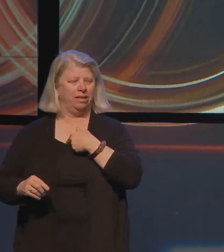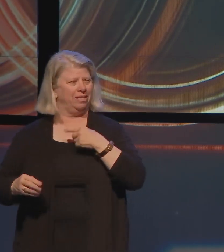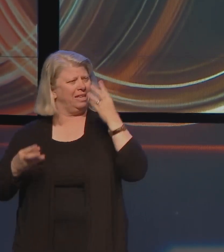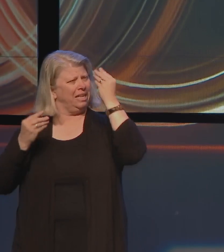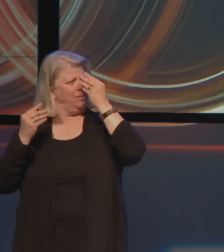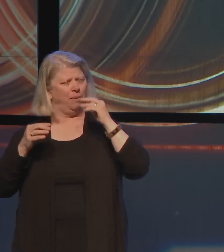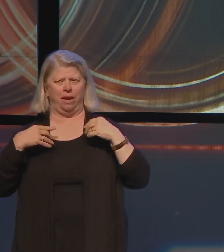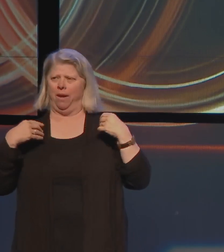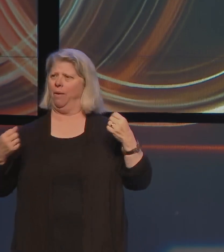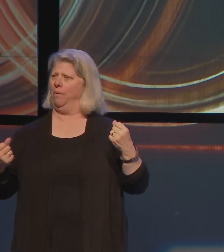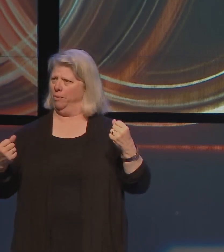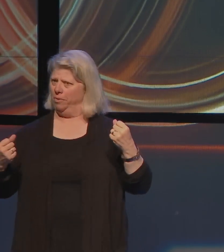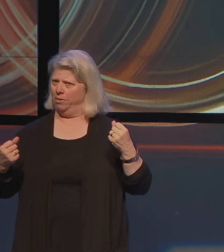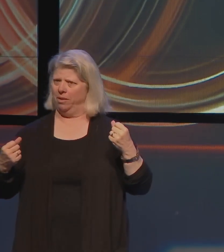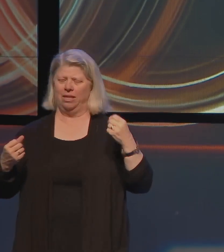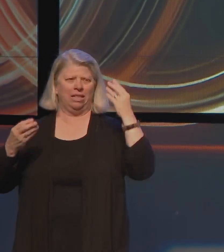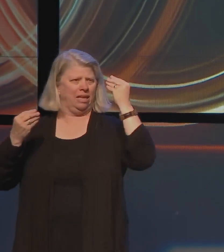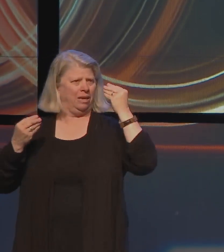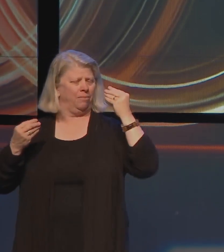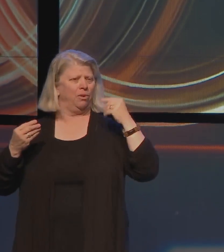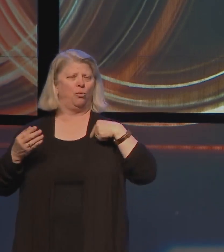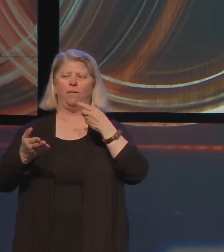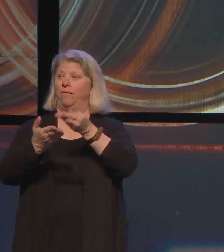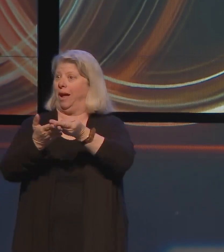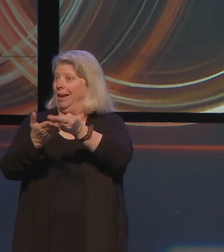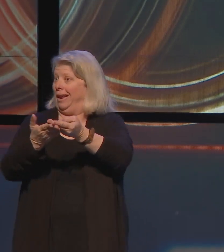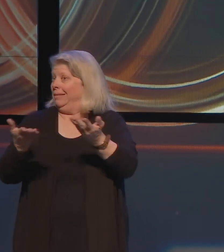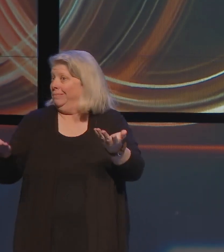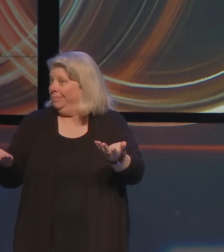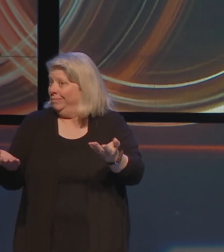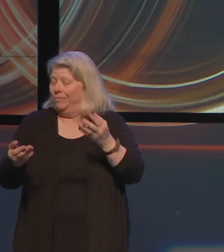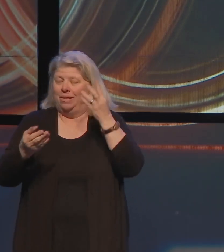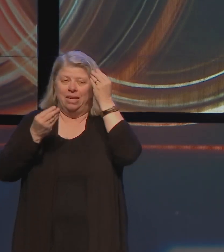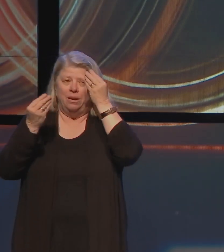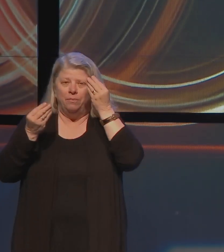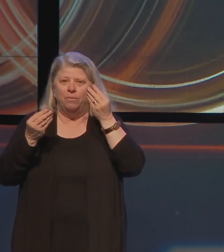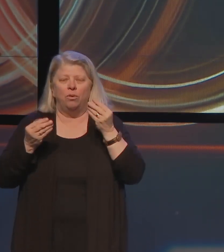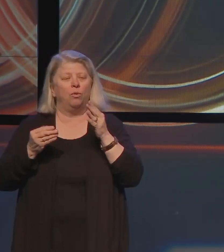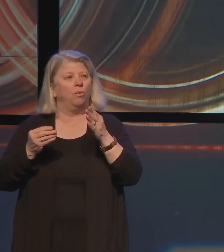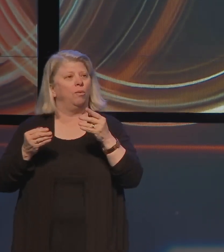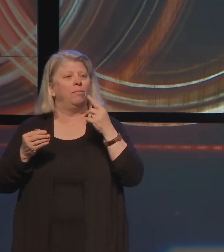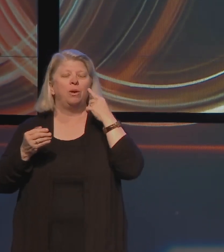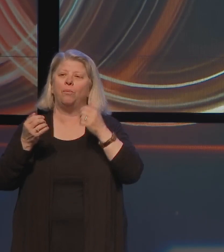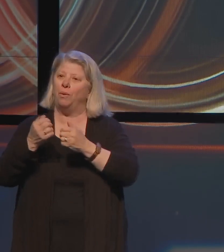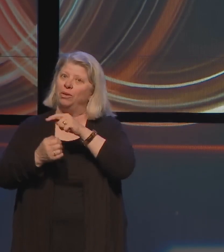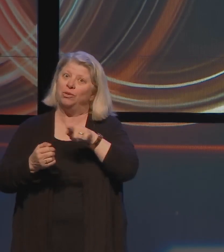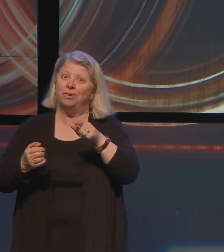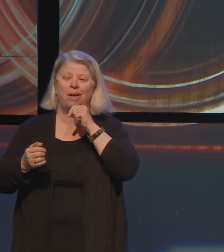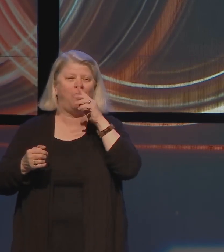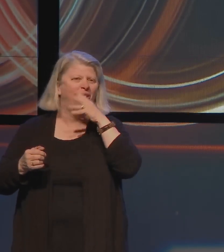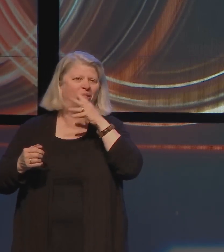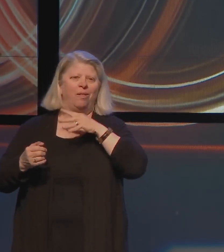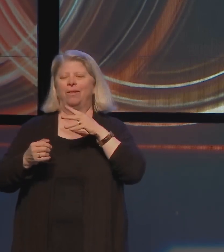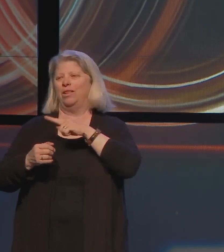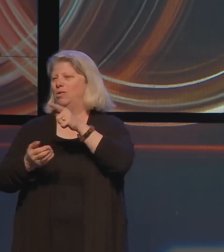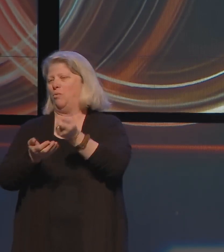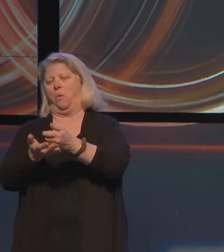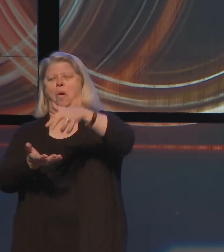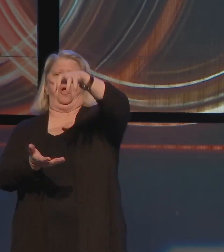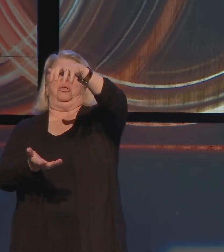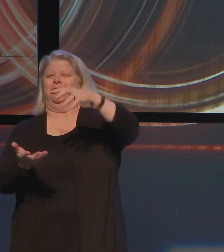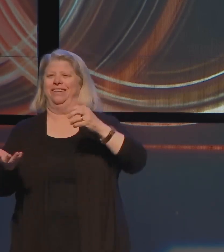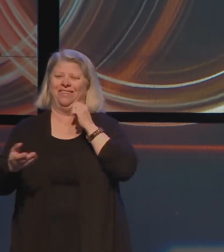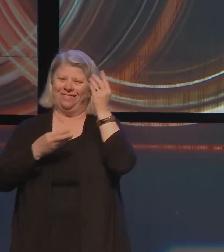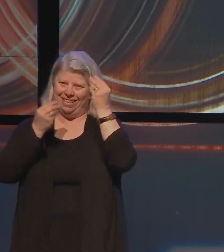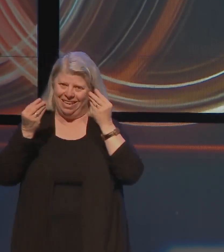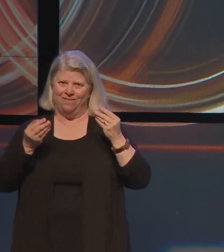think about health. Think about your finances, okay? Think about your I know most of you don't. You're independently wealthy, so you don't ever have to think